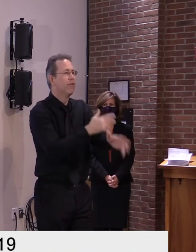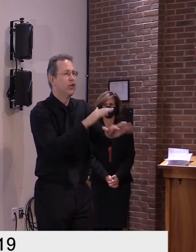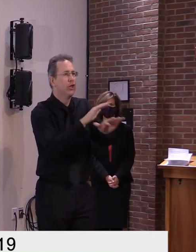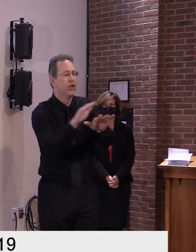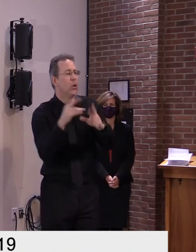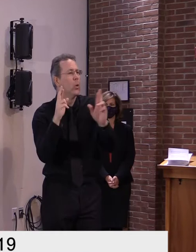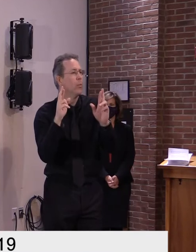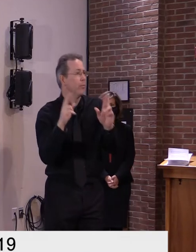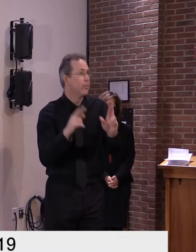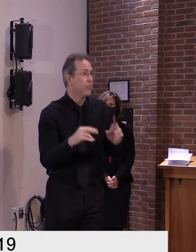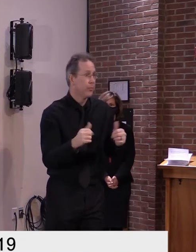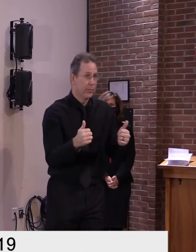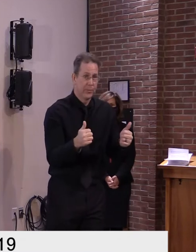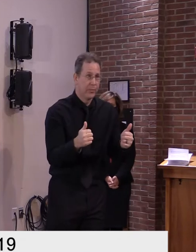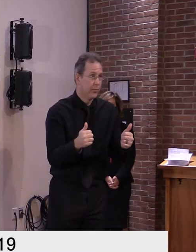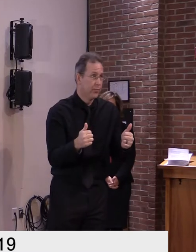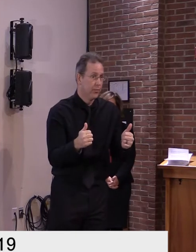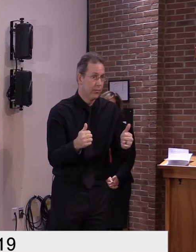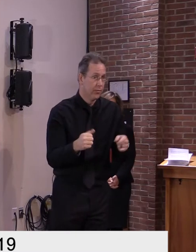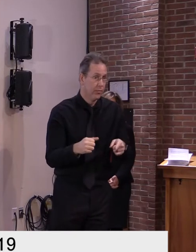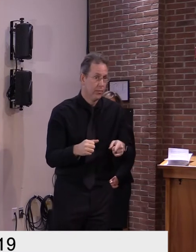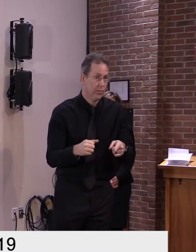thought.